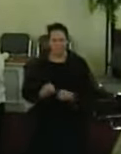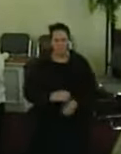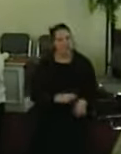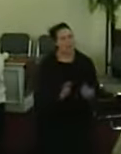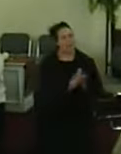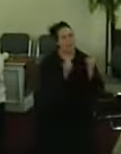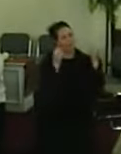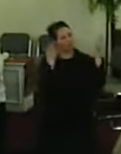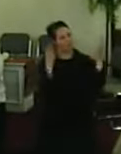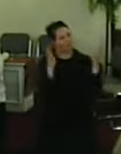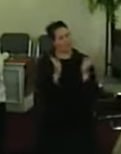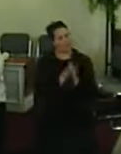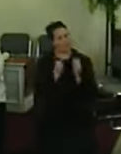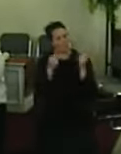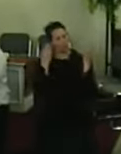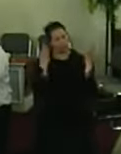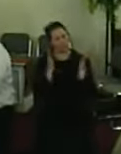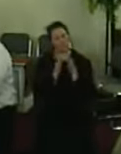Hallelujah. Hallelujah.